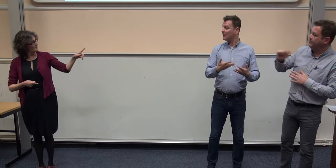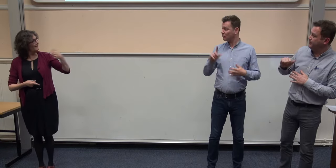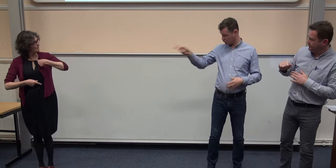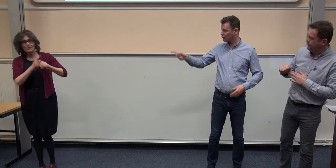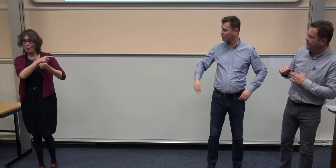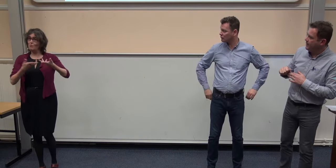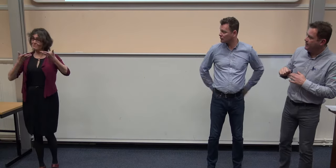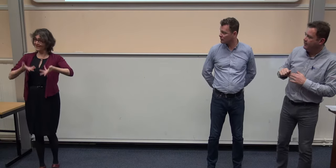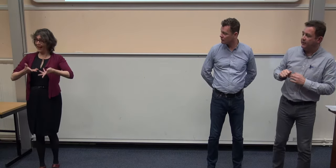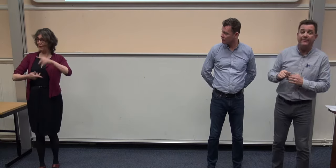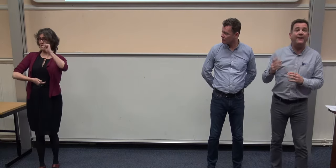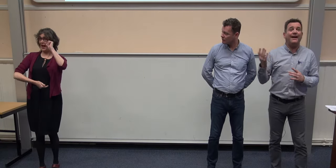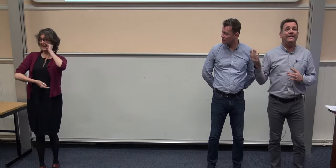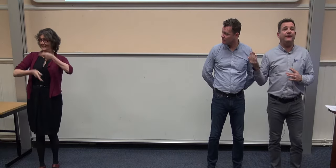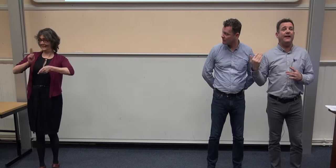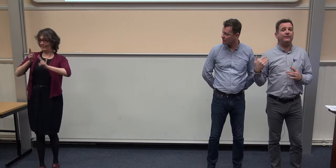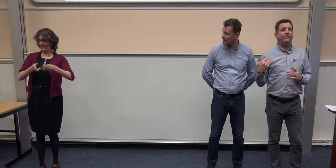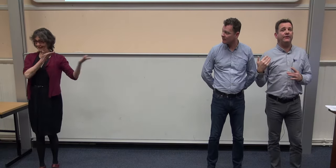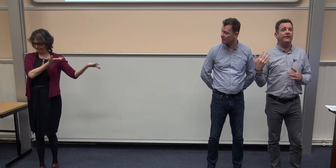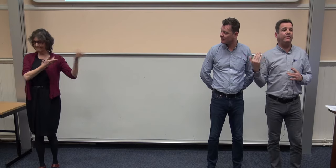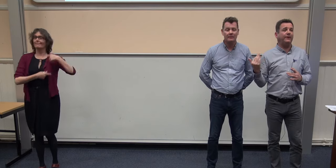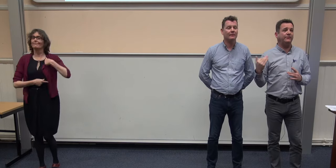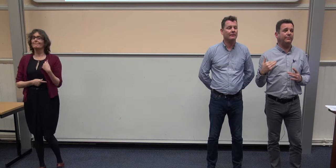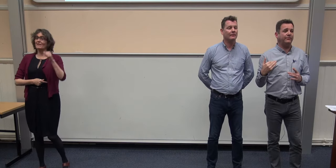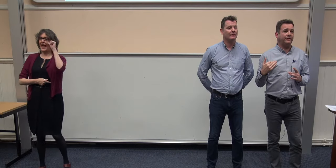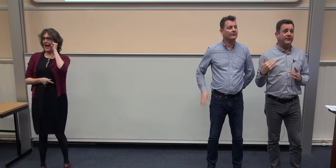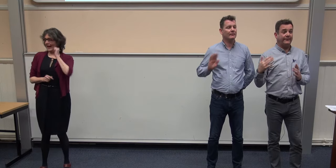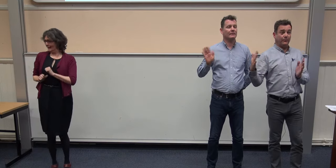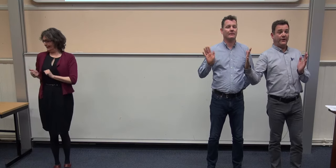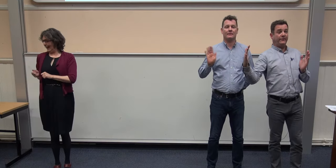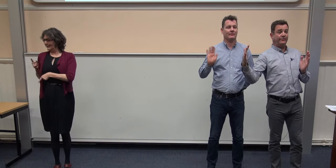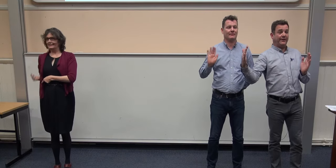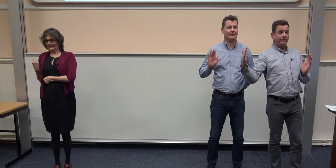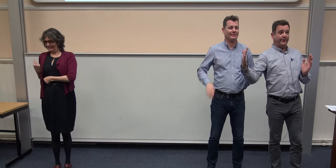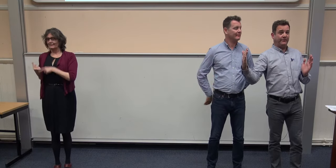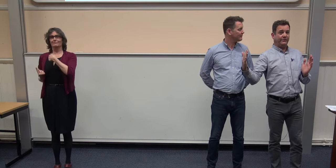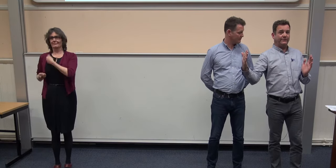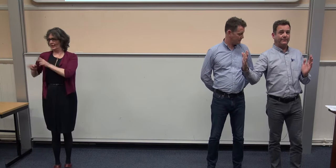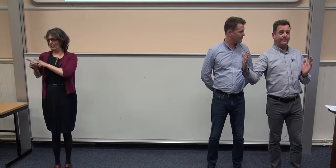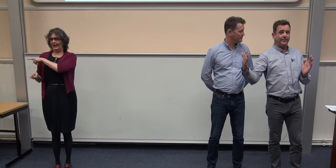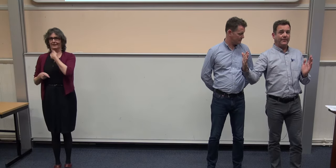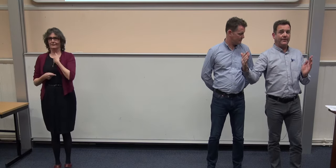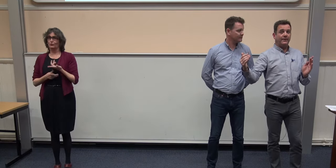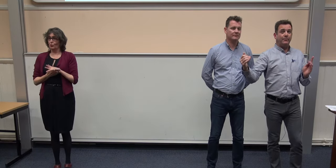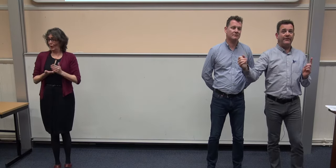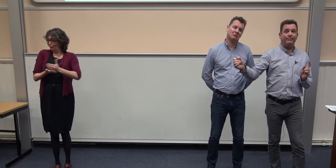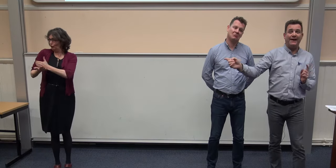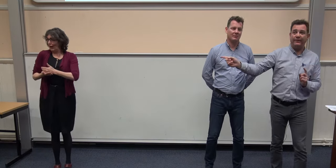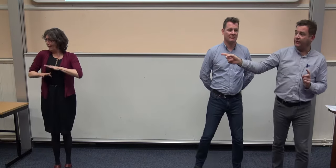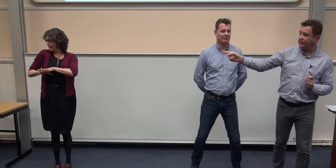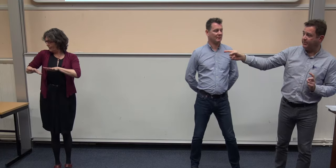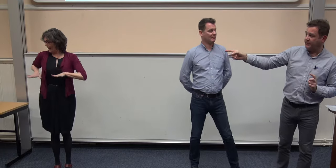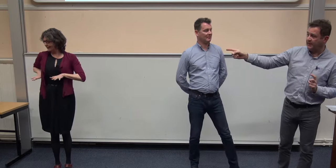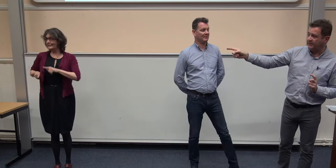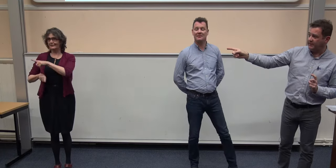for it. So if I have Andy next to me and he's my interpreter, then we're in the same space. But if